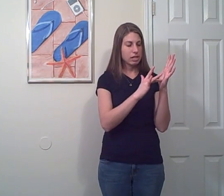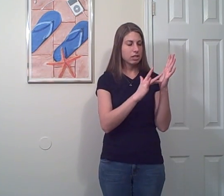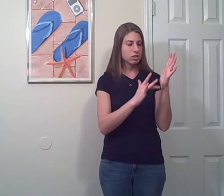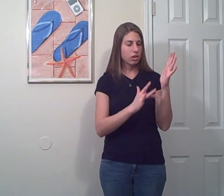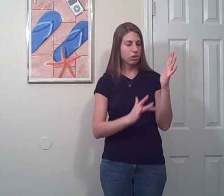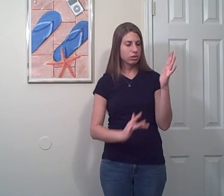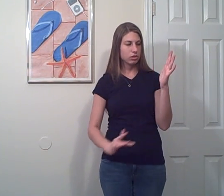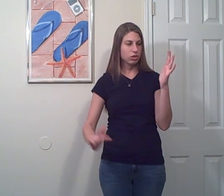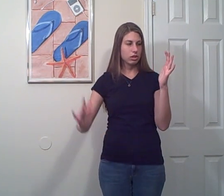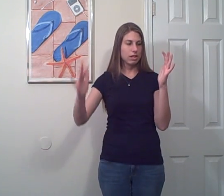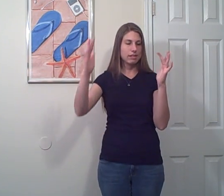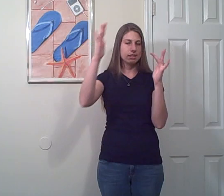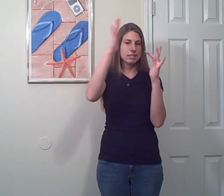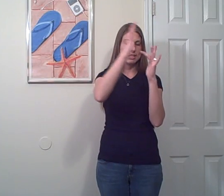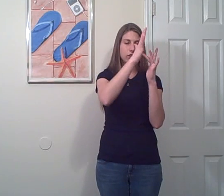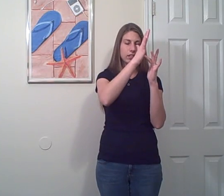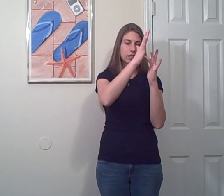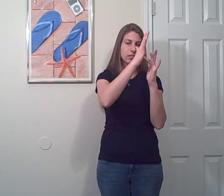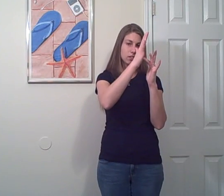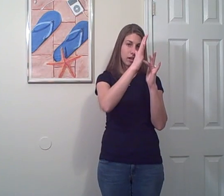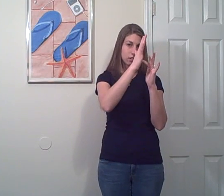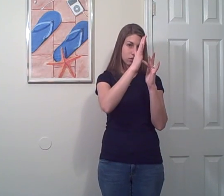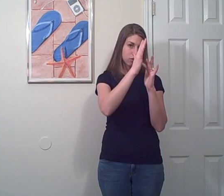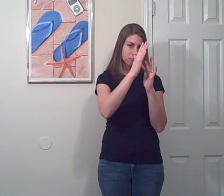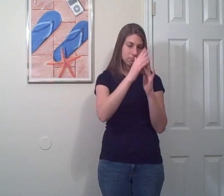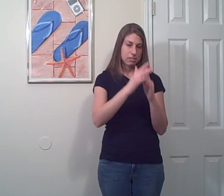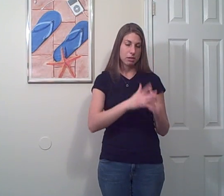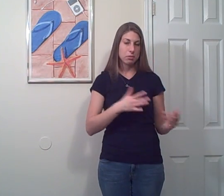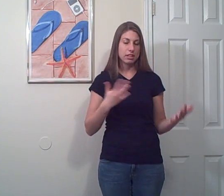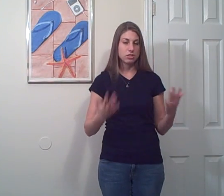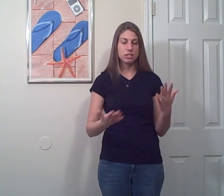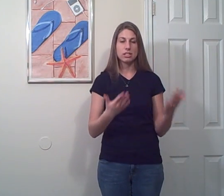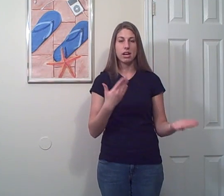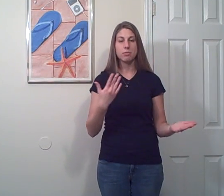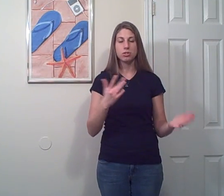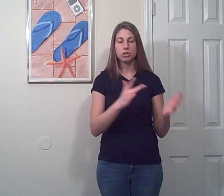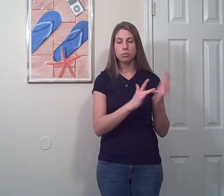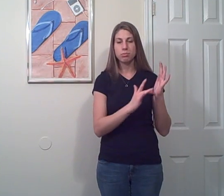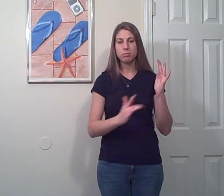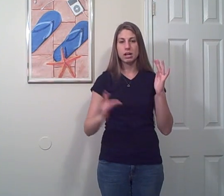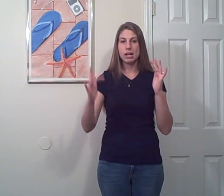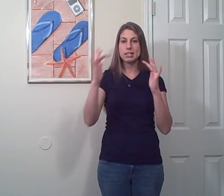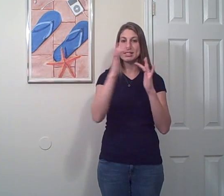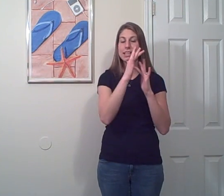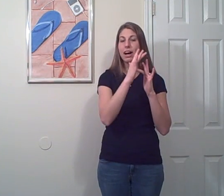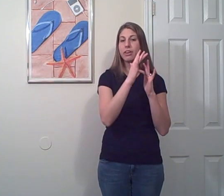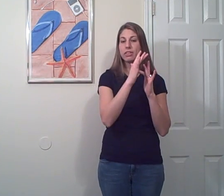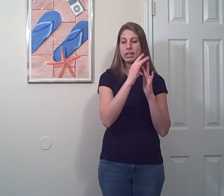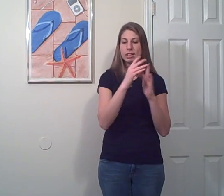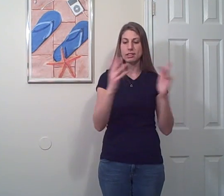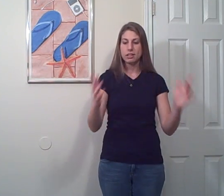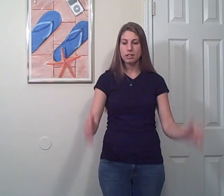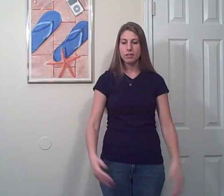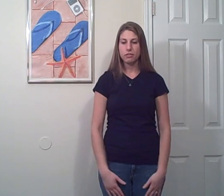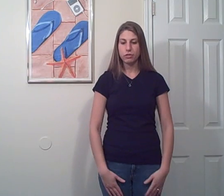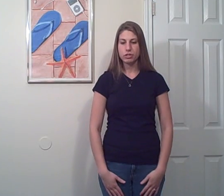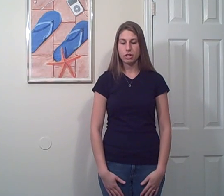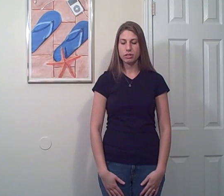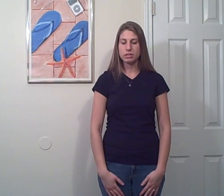touch and hold your left hand still and then touch. But that's just up to you, style thing for songs.